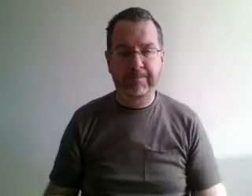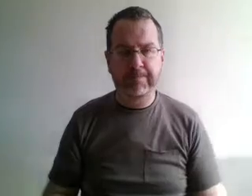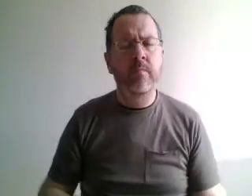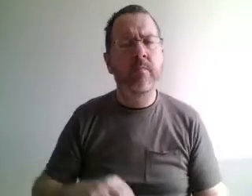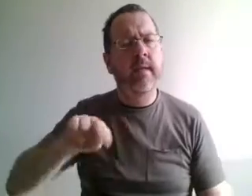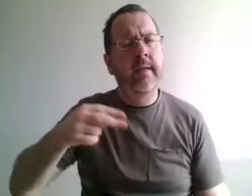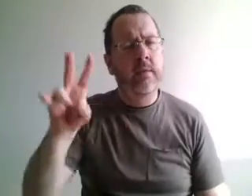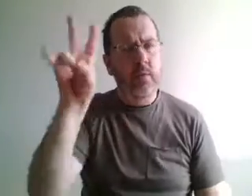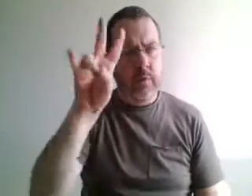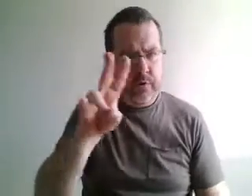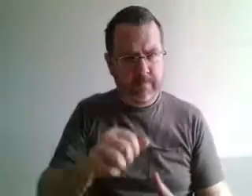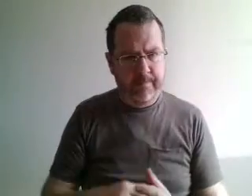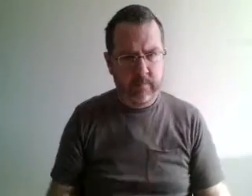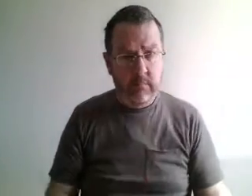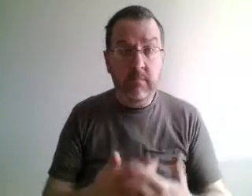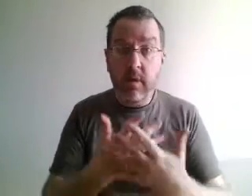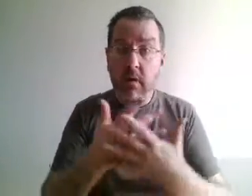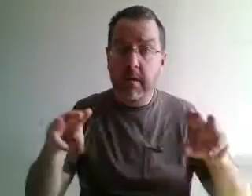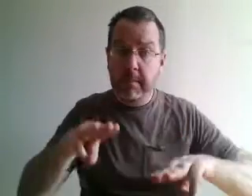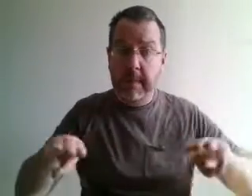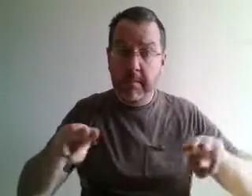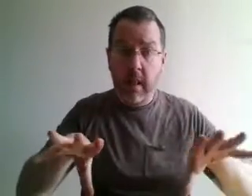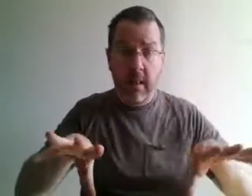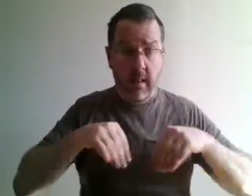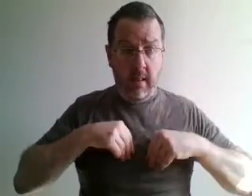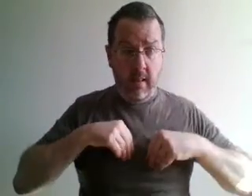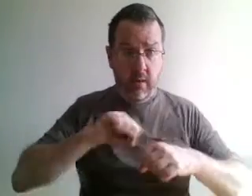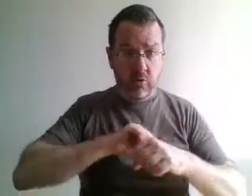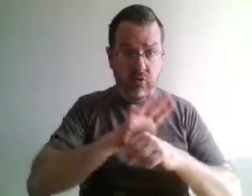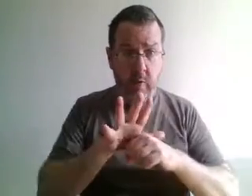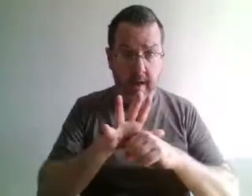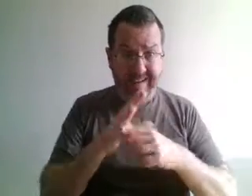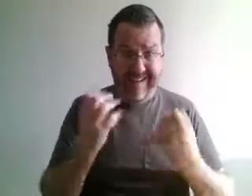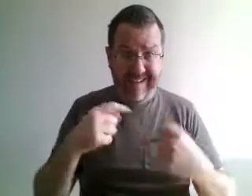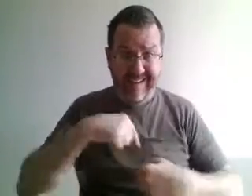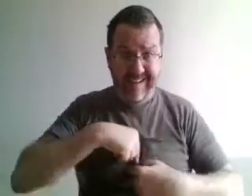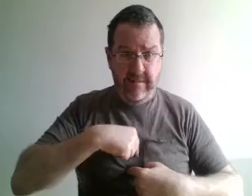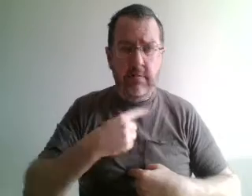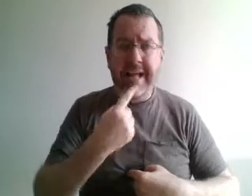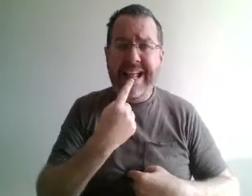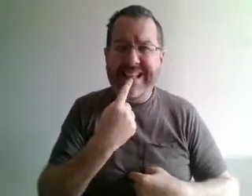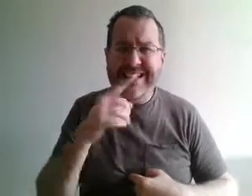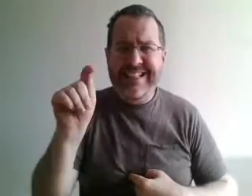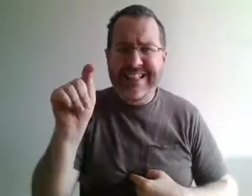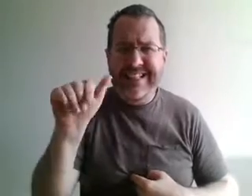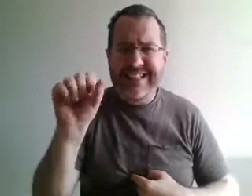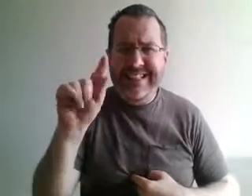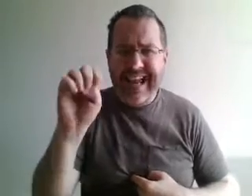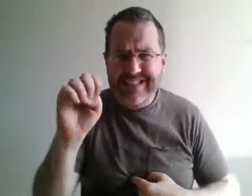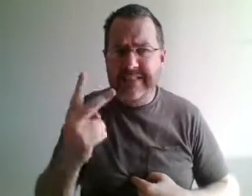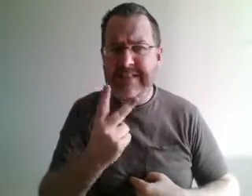that many people who get coronavirus have a lack of a sense of taste or smell as a first or indeed an only